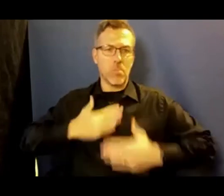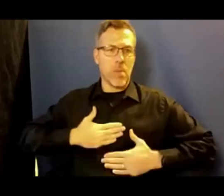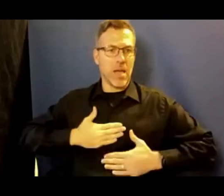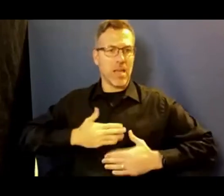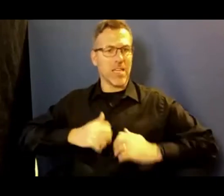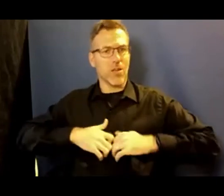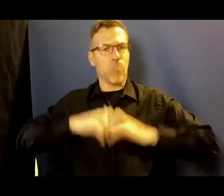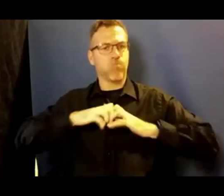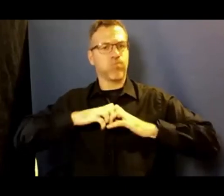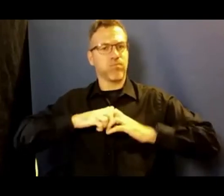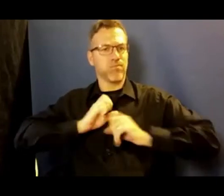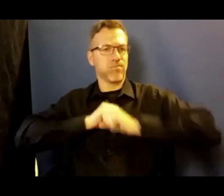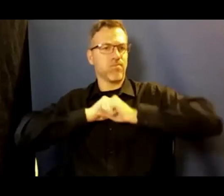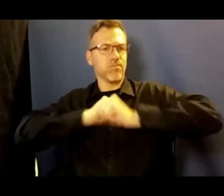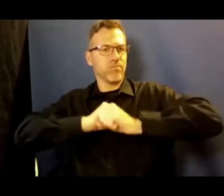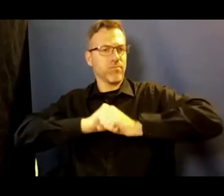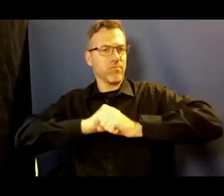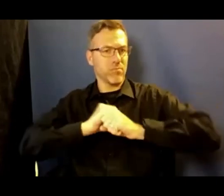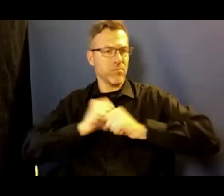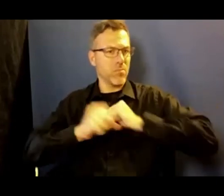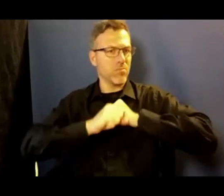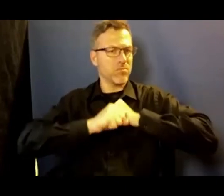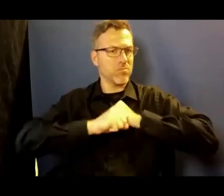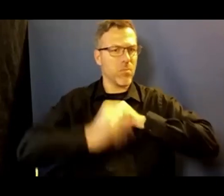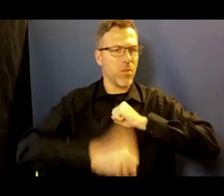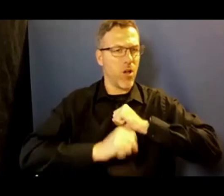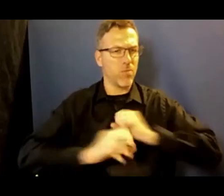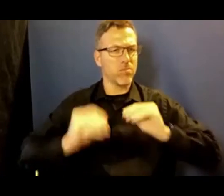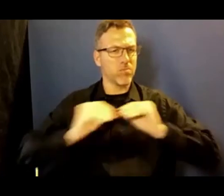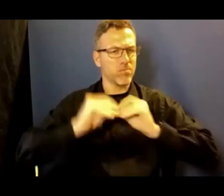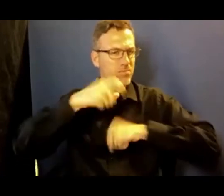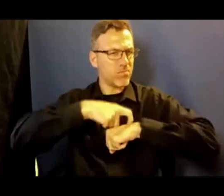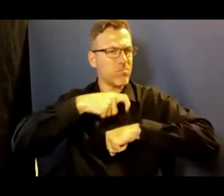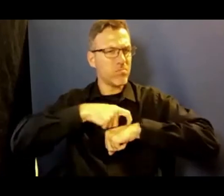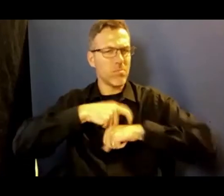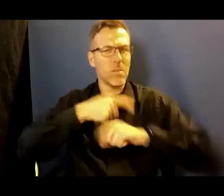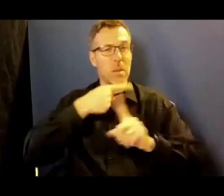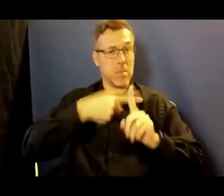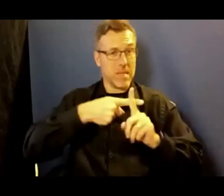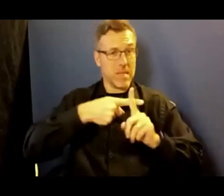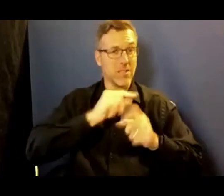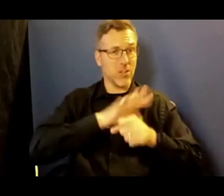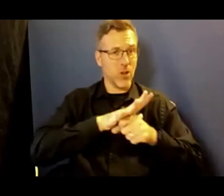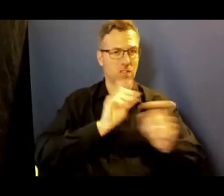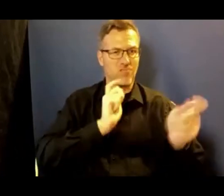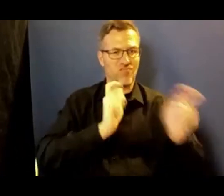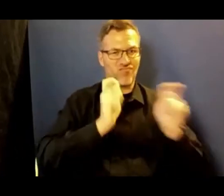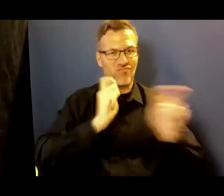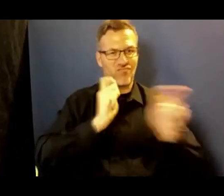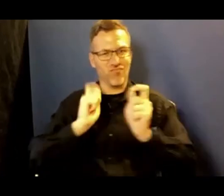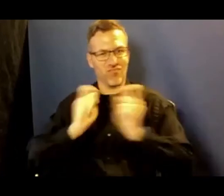have longer protection and have protection against more of the possible variants that are coming.